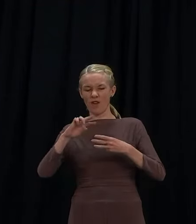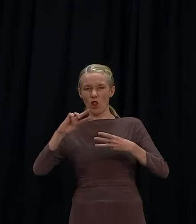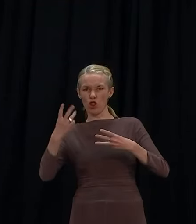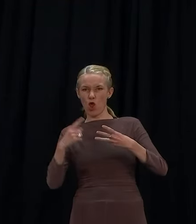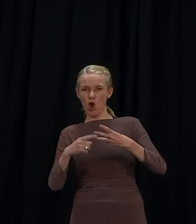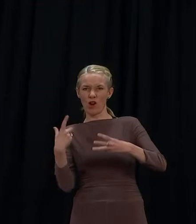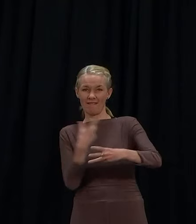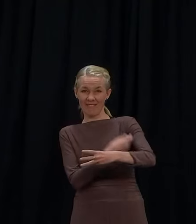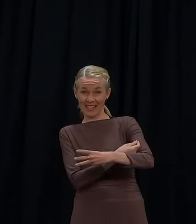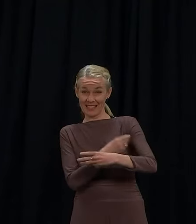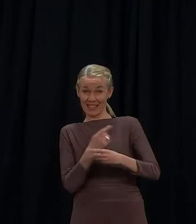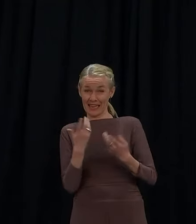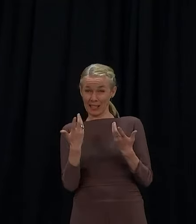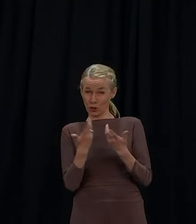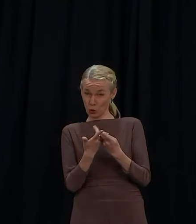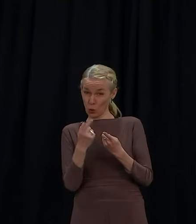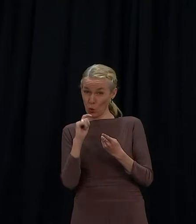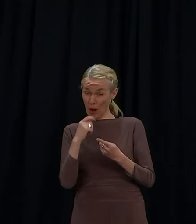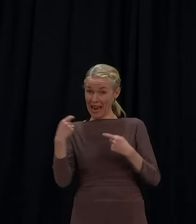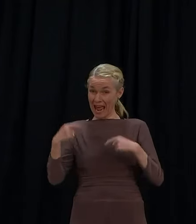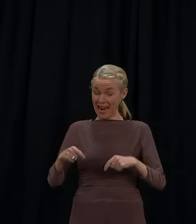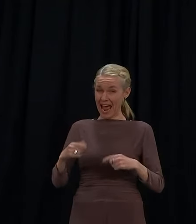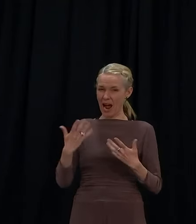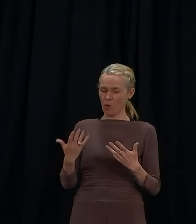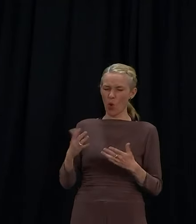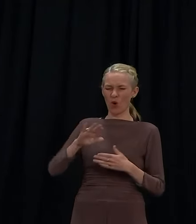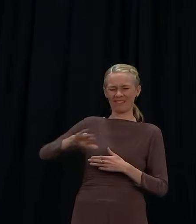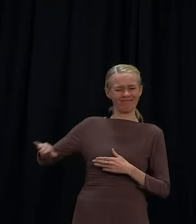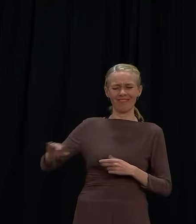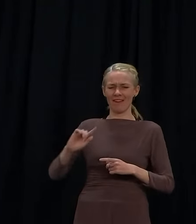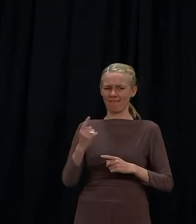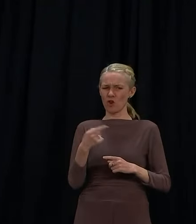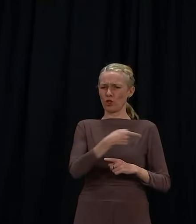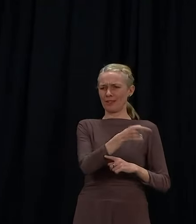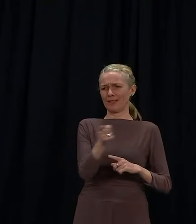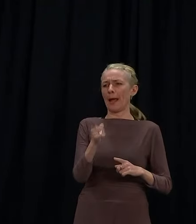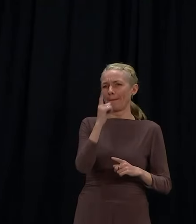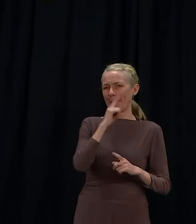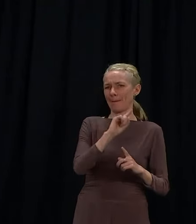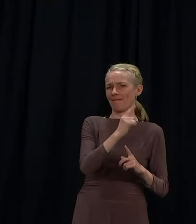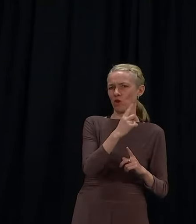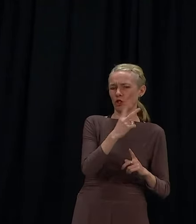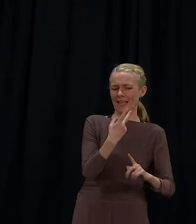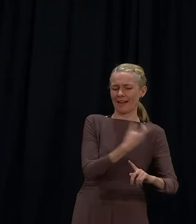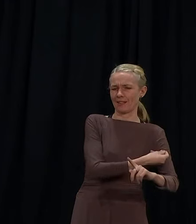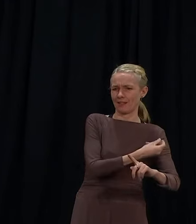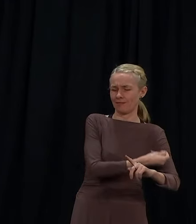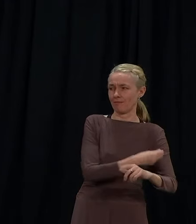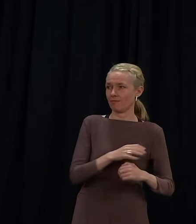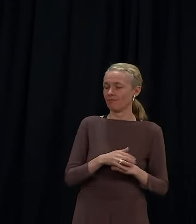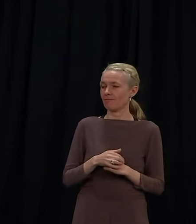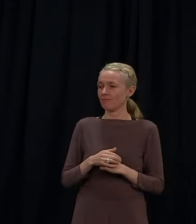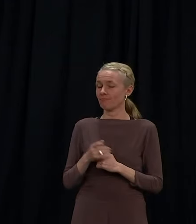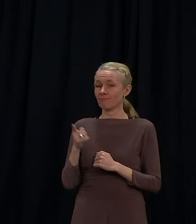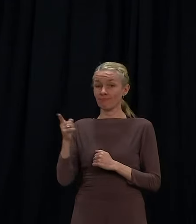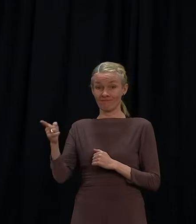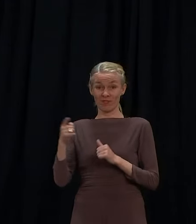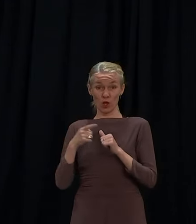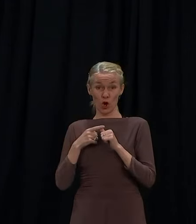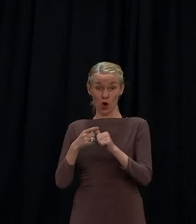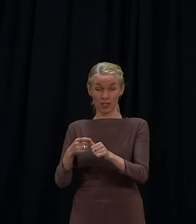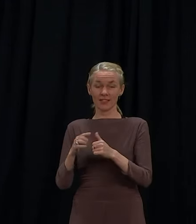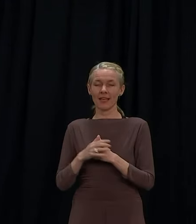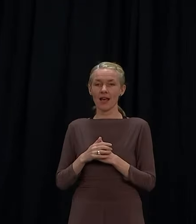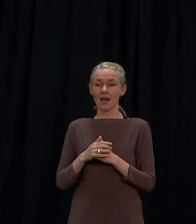serve the needs of our population as we have a duty to do, but at the same time make contributions to COVAX so that the rest of